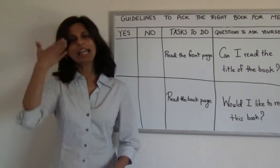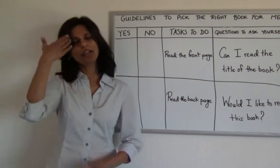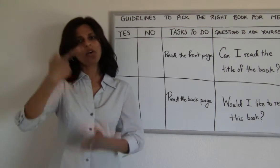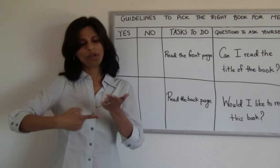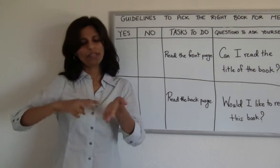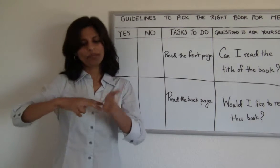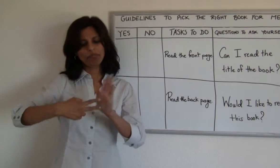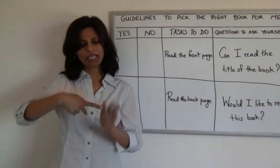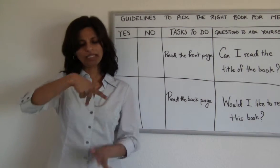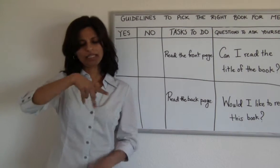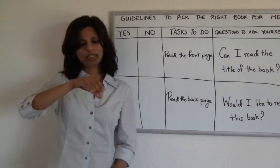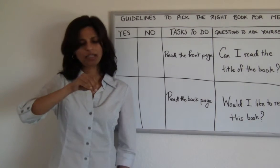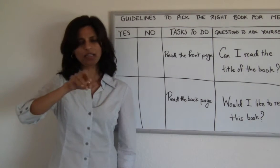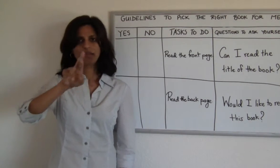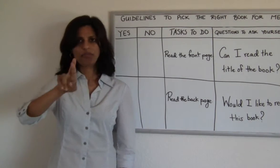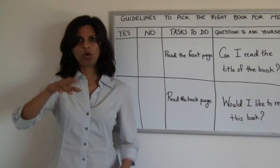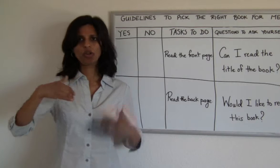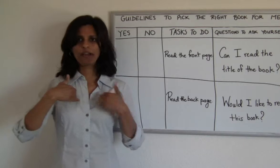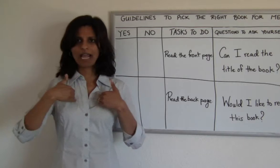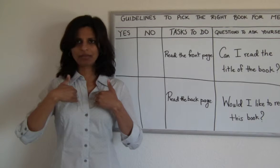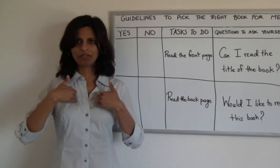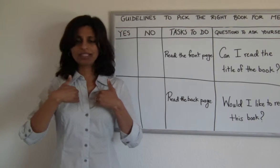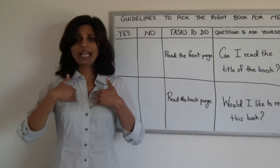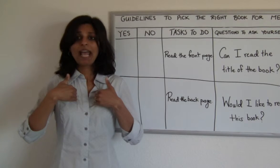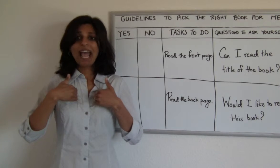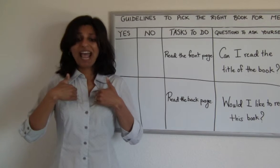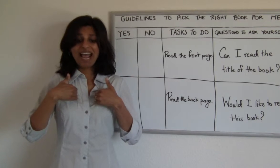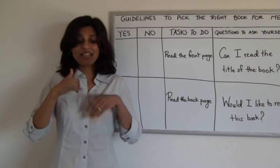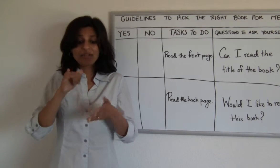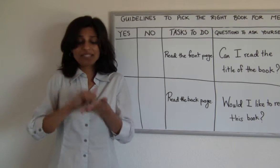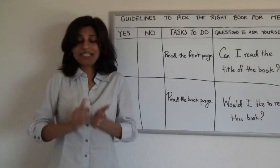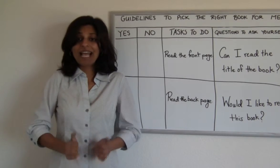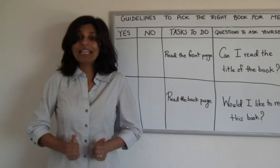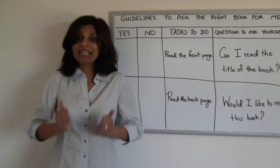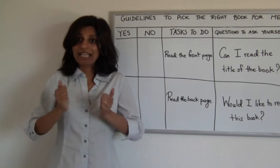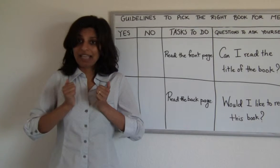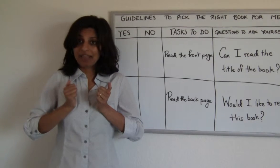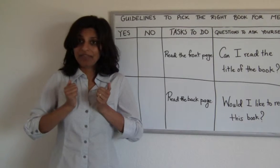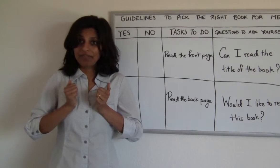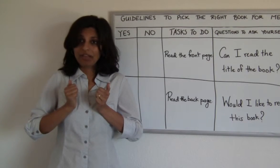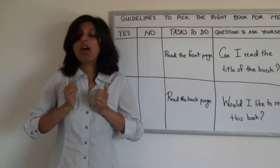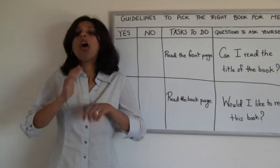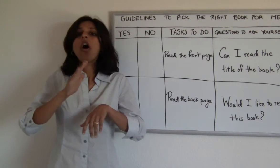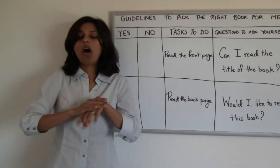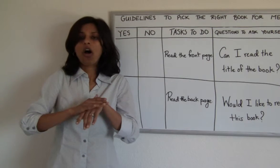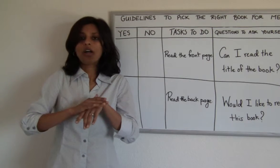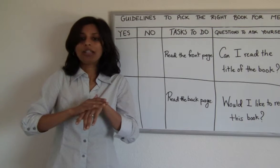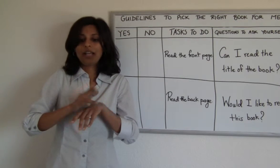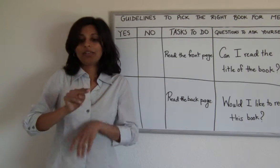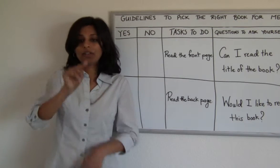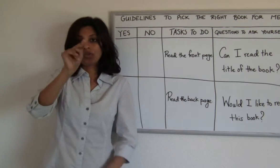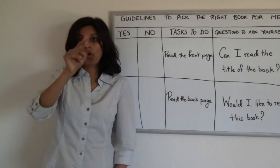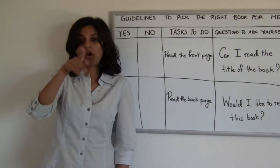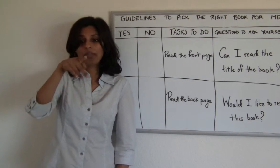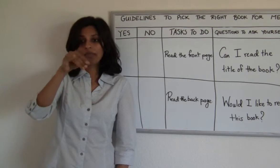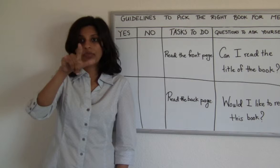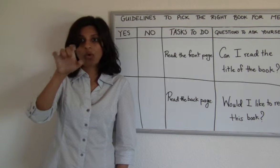I know what that means, polar animals. Animals that live on the North